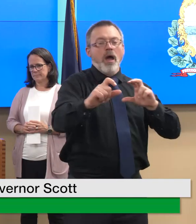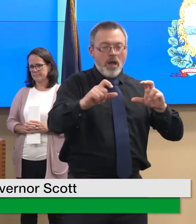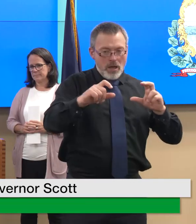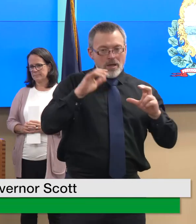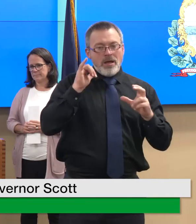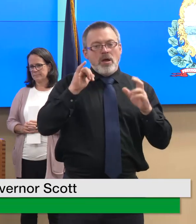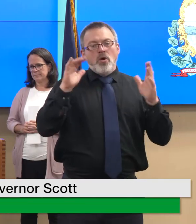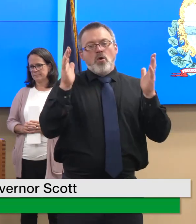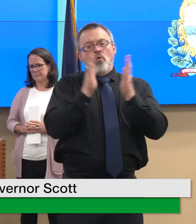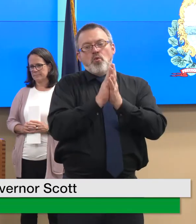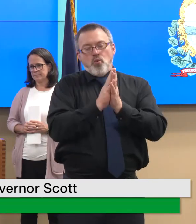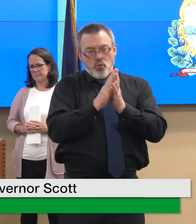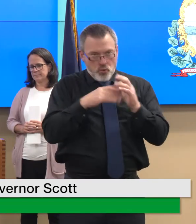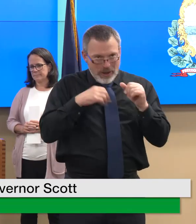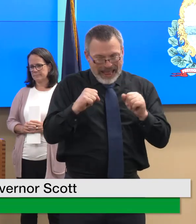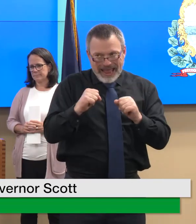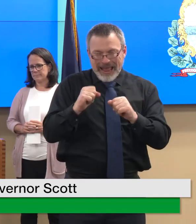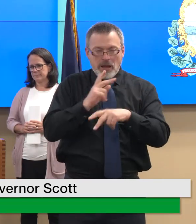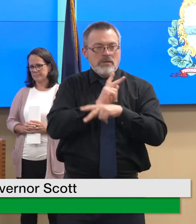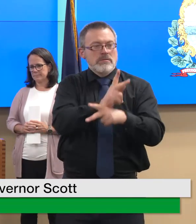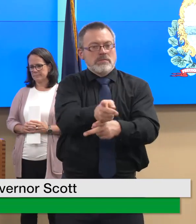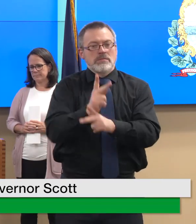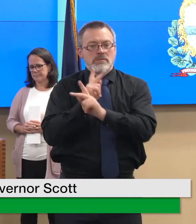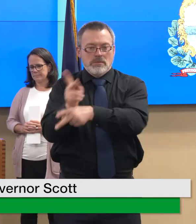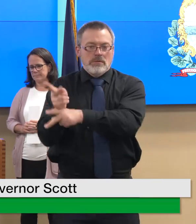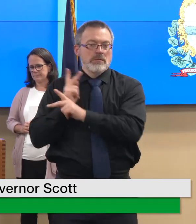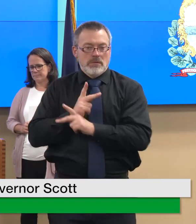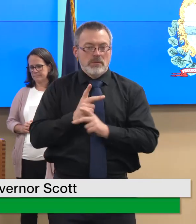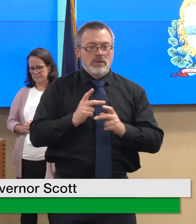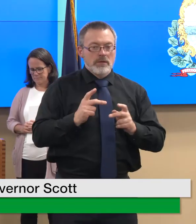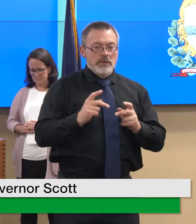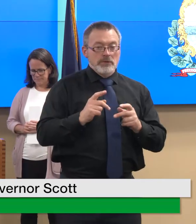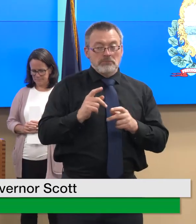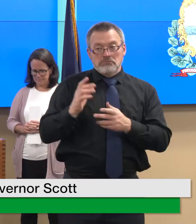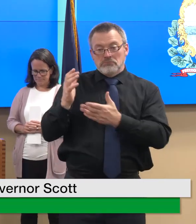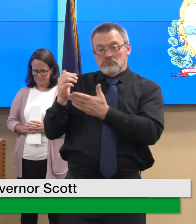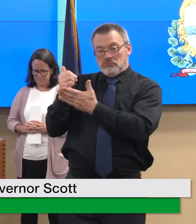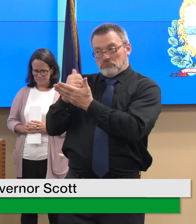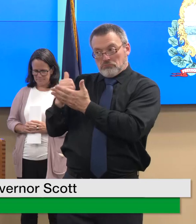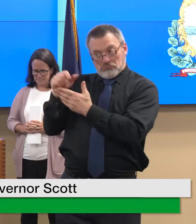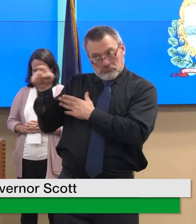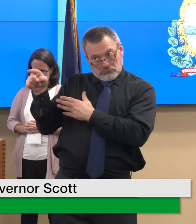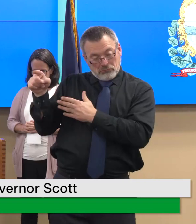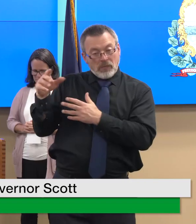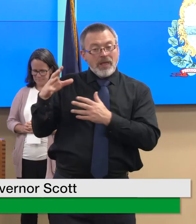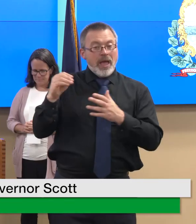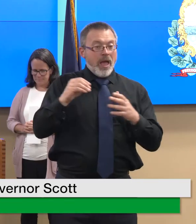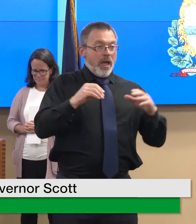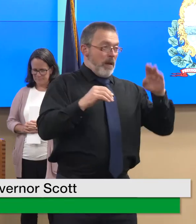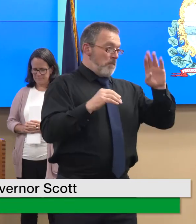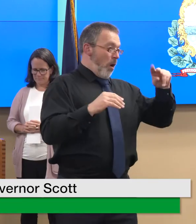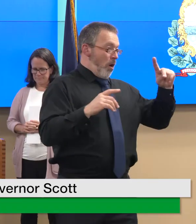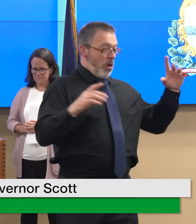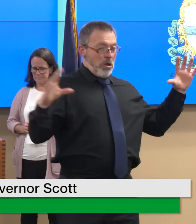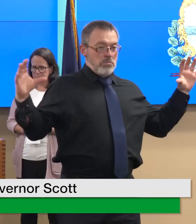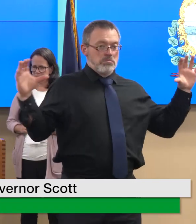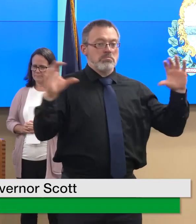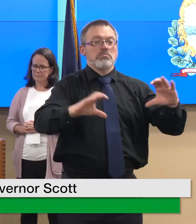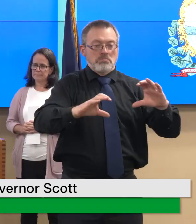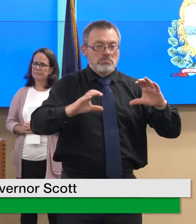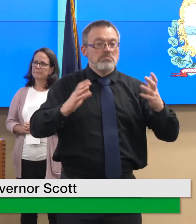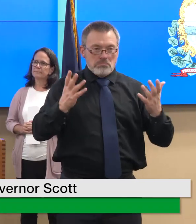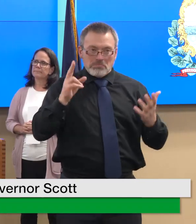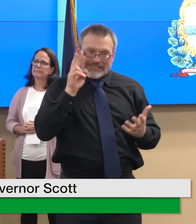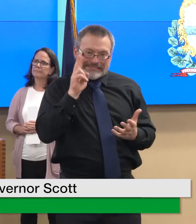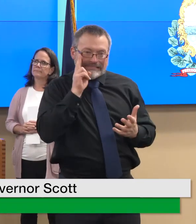lending. And the treasurer and the bond bank are evaluating whether or not they can perform another round of that lending. So that'll be more